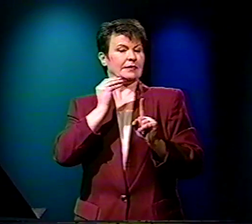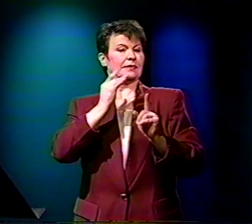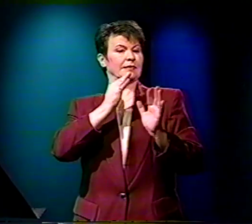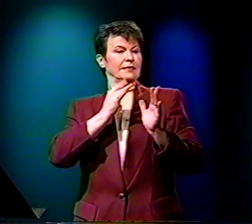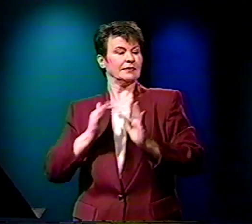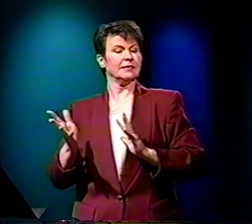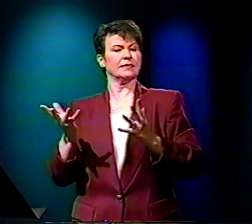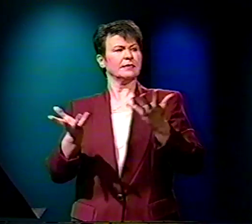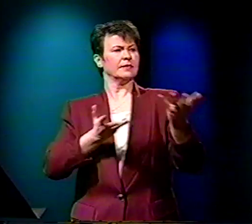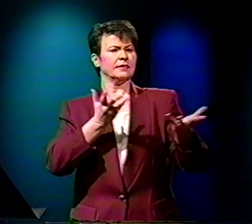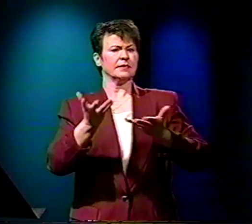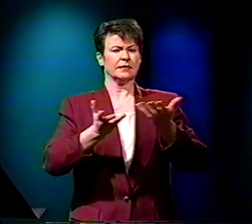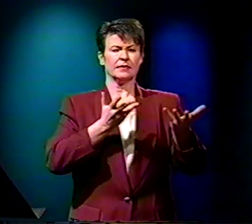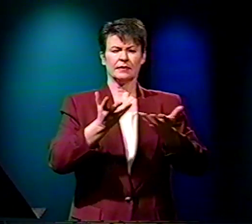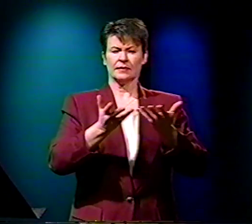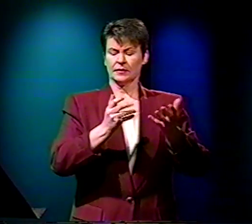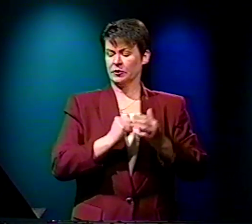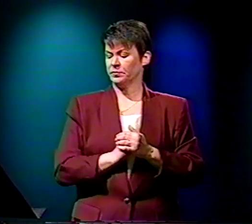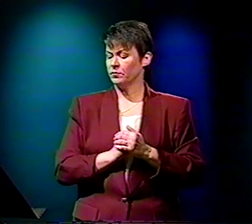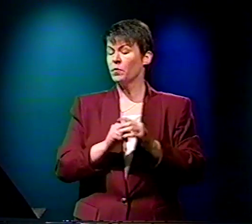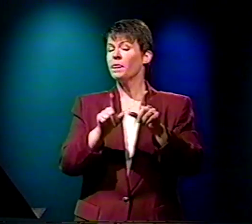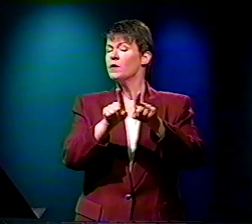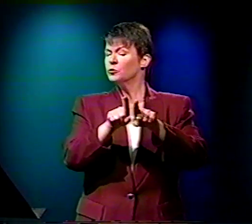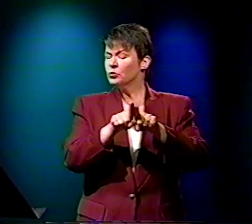cultural experience, for example.